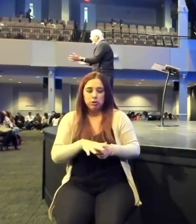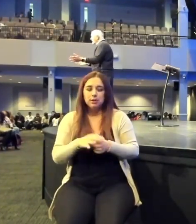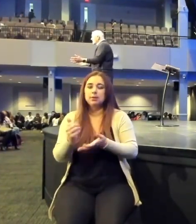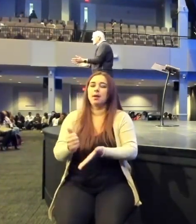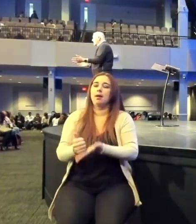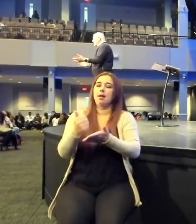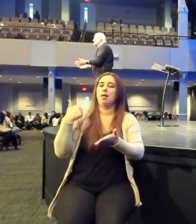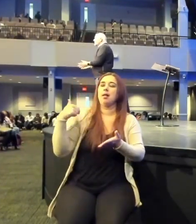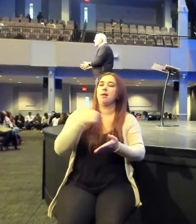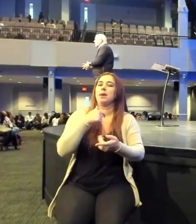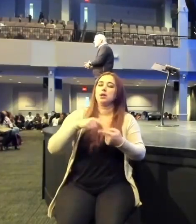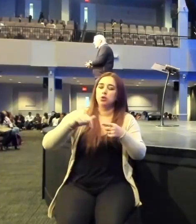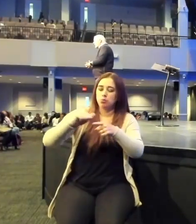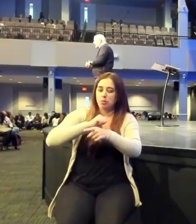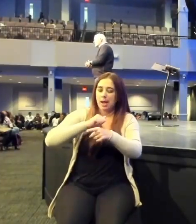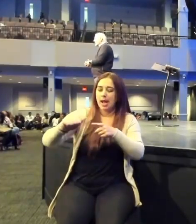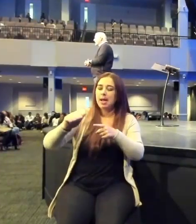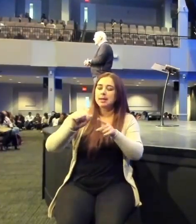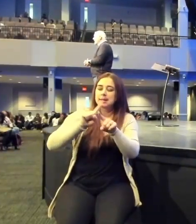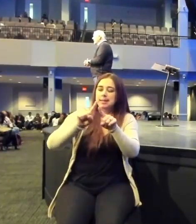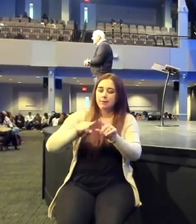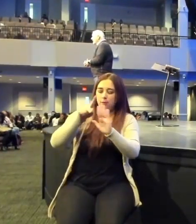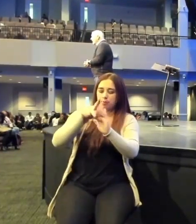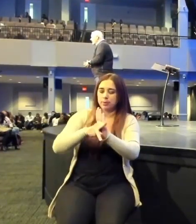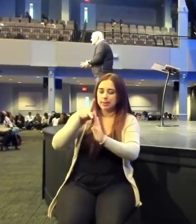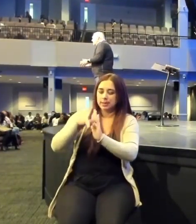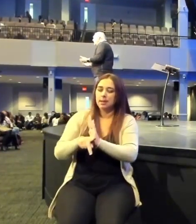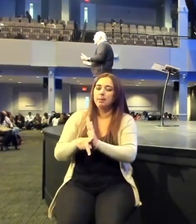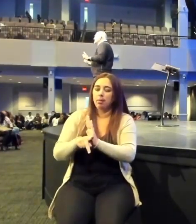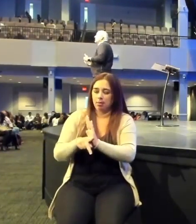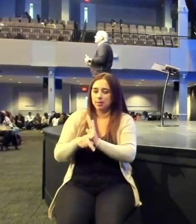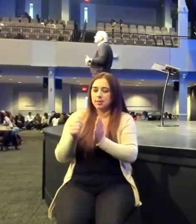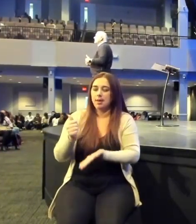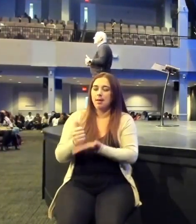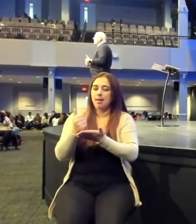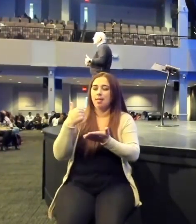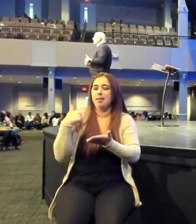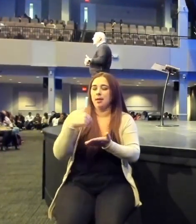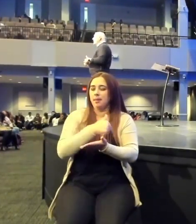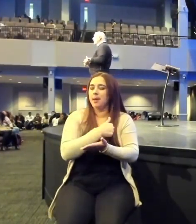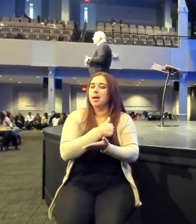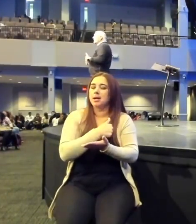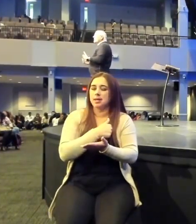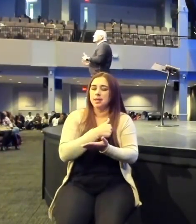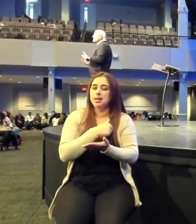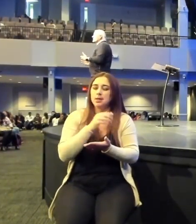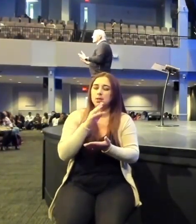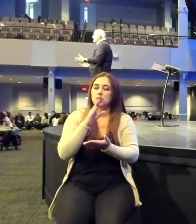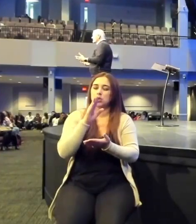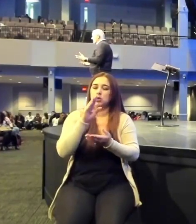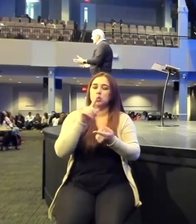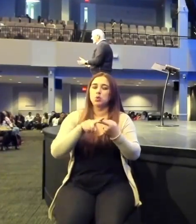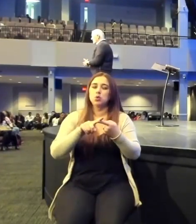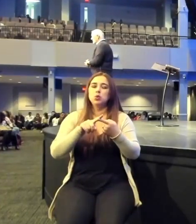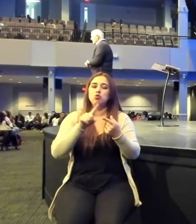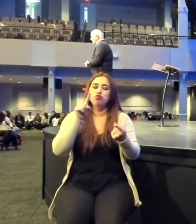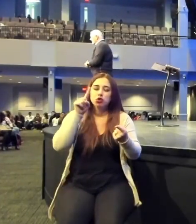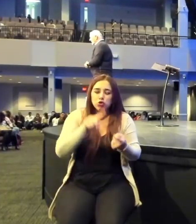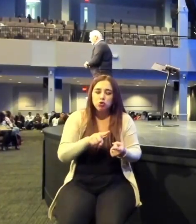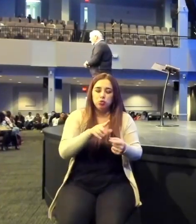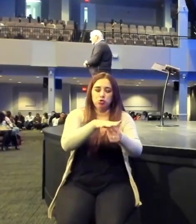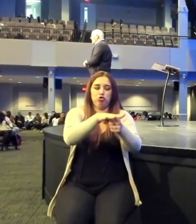us to practice the principles we talked about today, and that you'll help us, Lord, to be people who reduce stress in